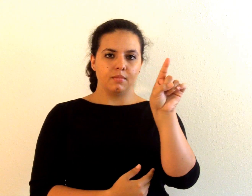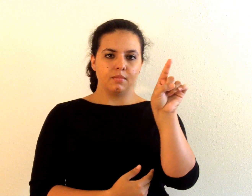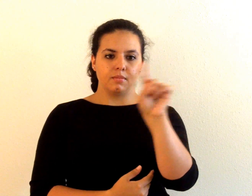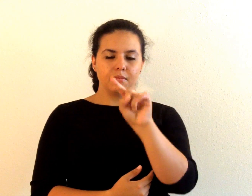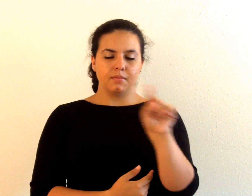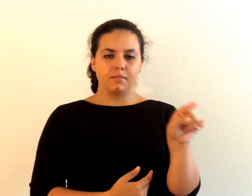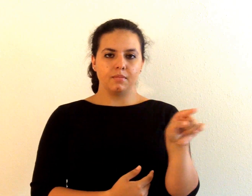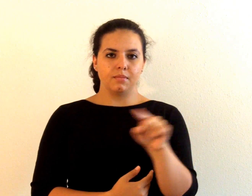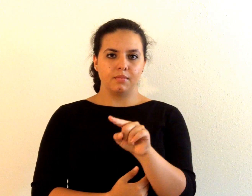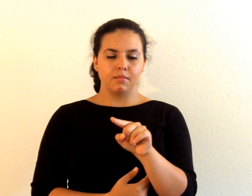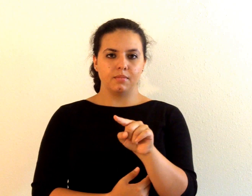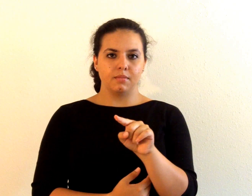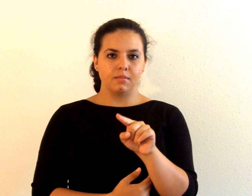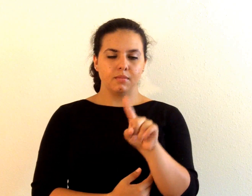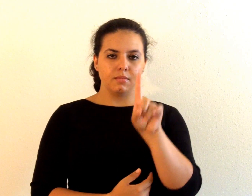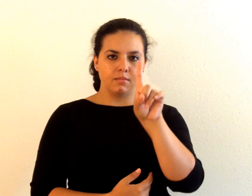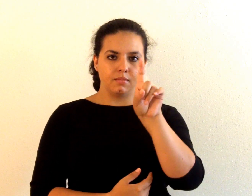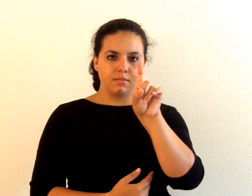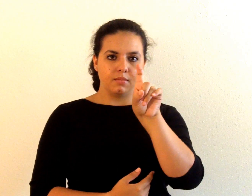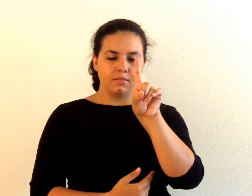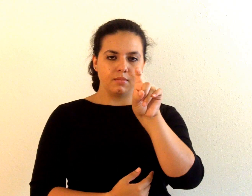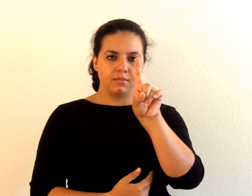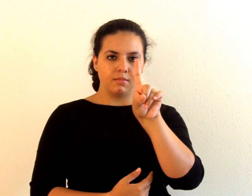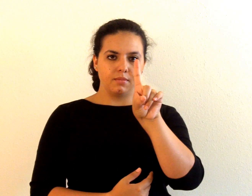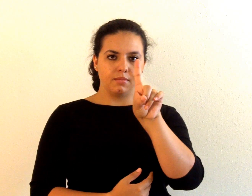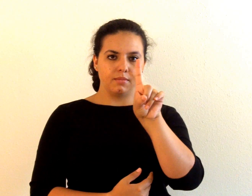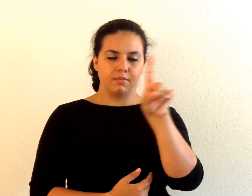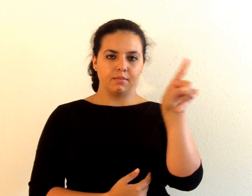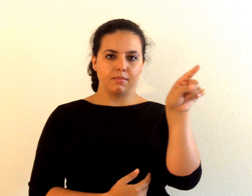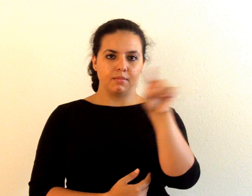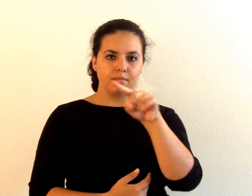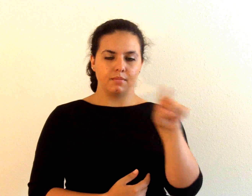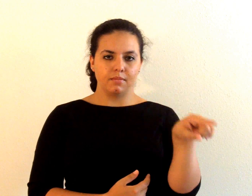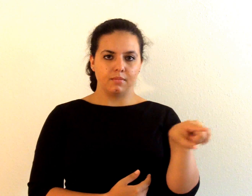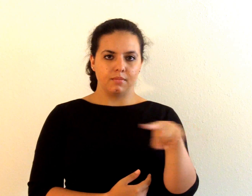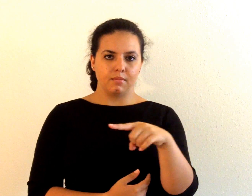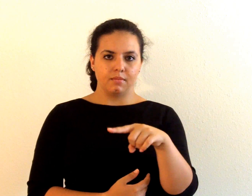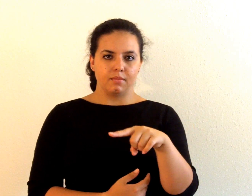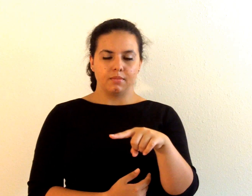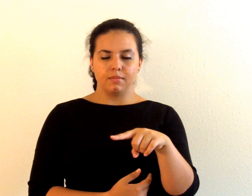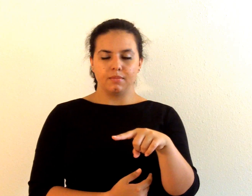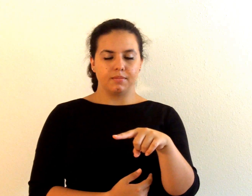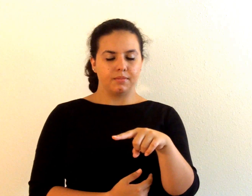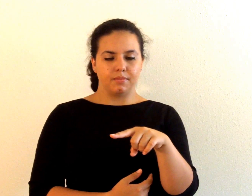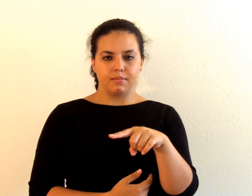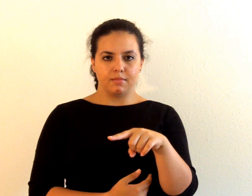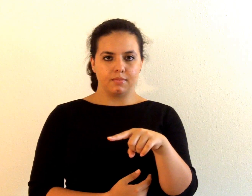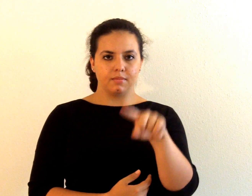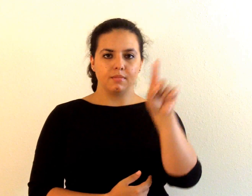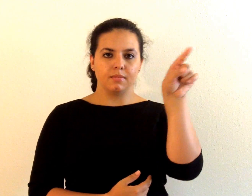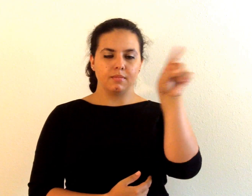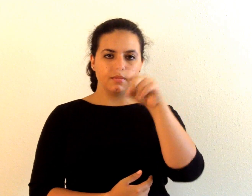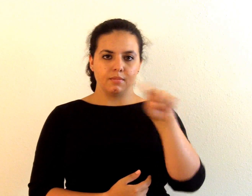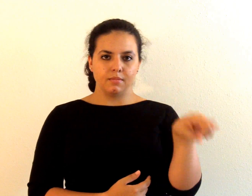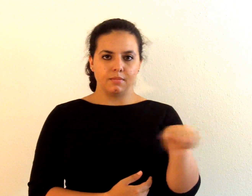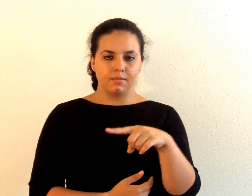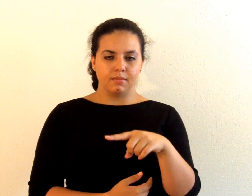Z. You draw it with your index finger. Some people want to draw it with their pinky. We don't draw it with our pinky. Index.